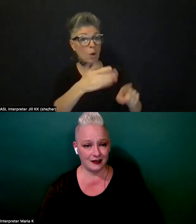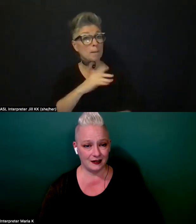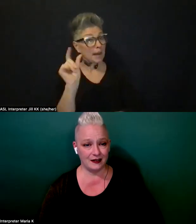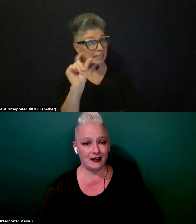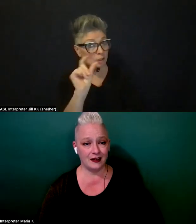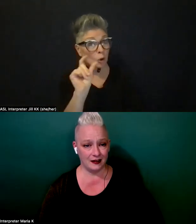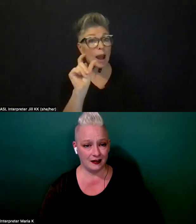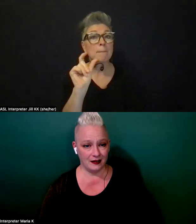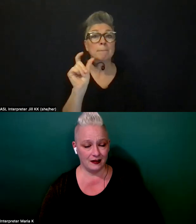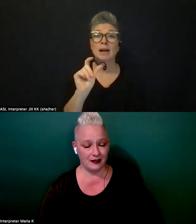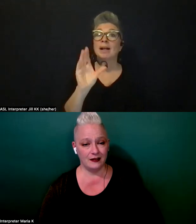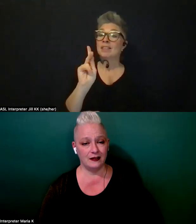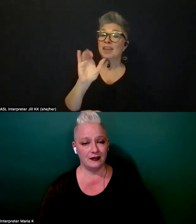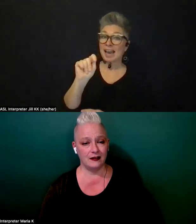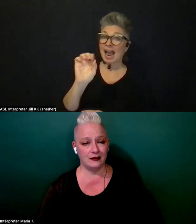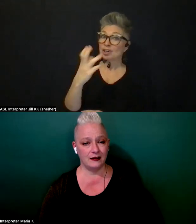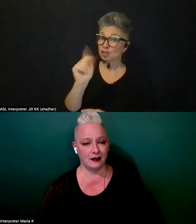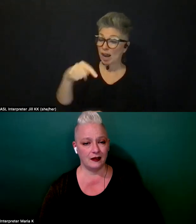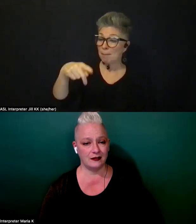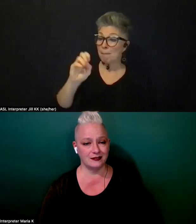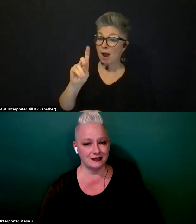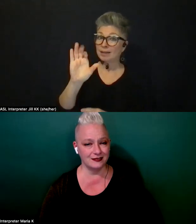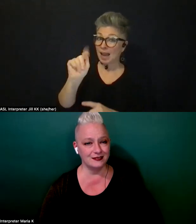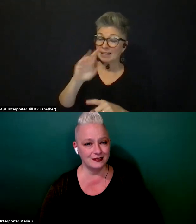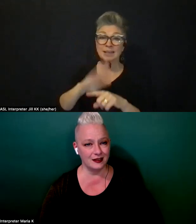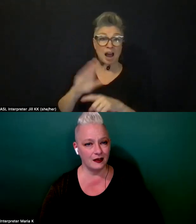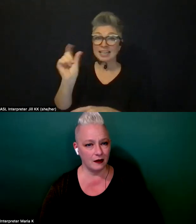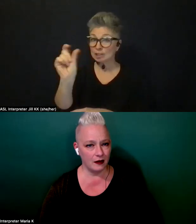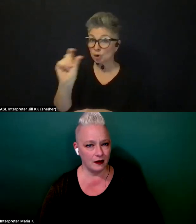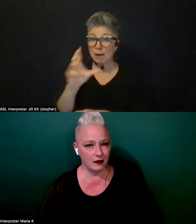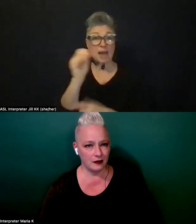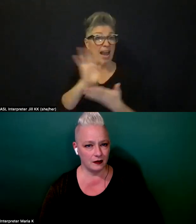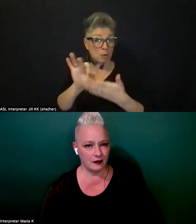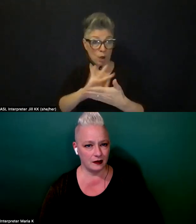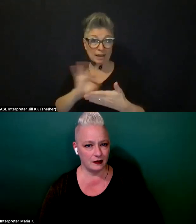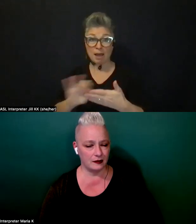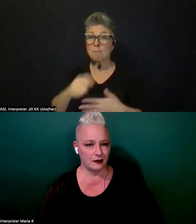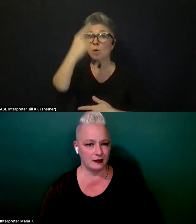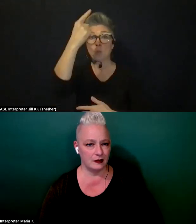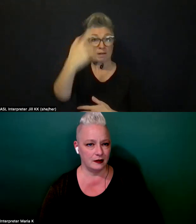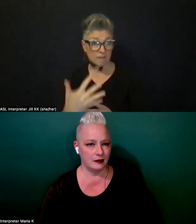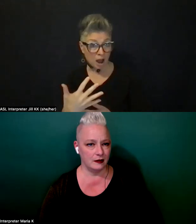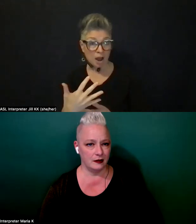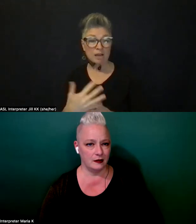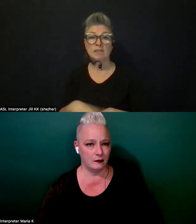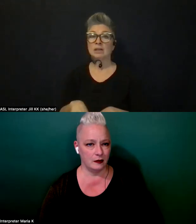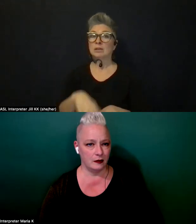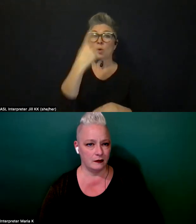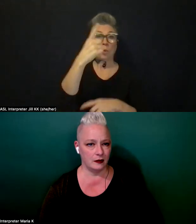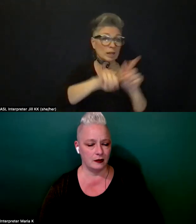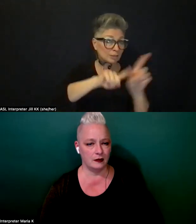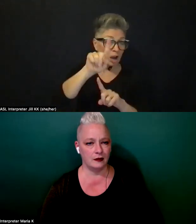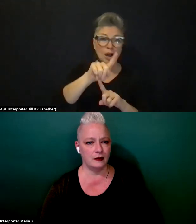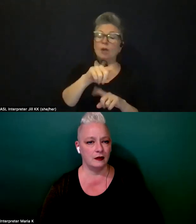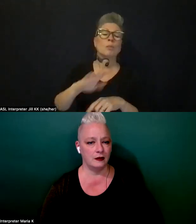the Cast Share podcast on Instagram. I will do my ranking 1 to 5, 1 star,